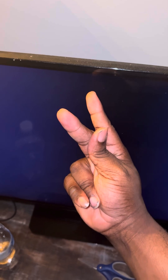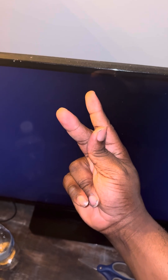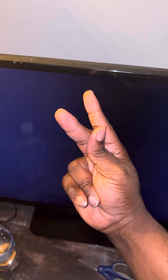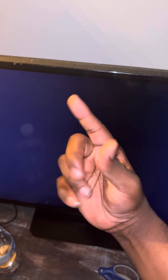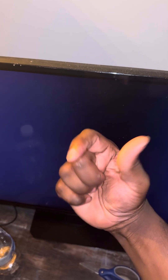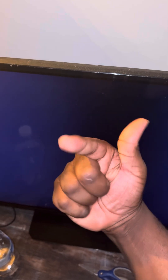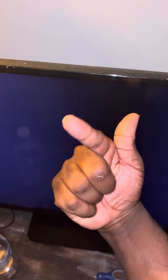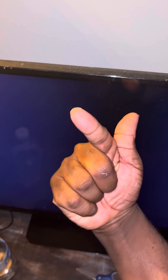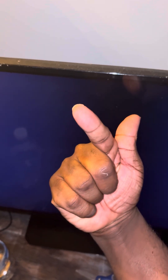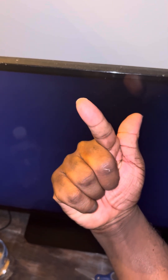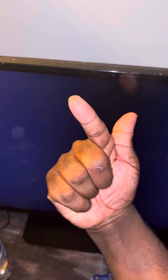kid.